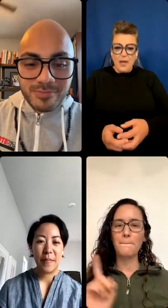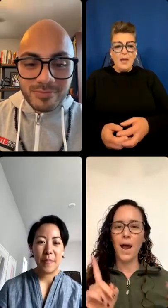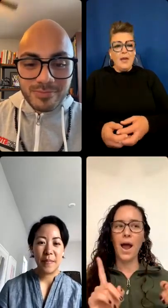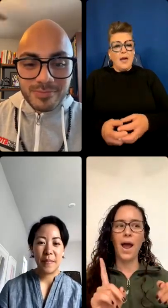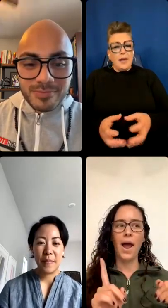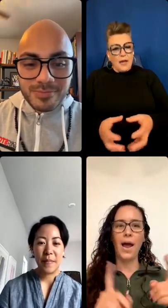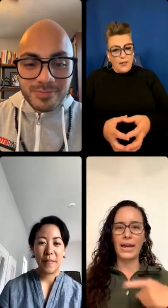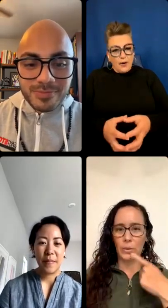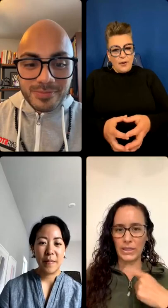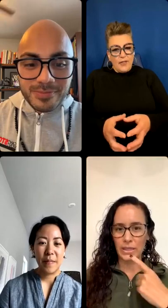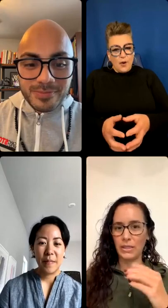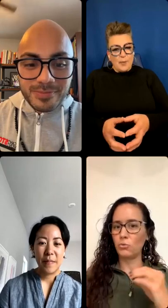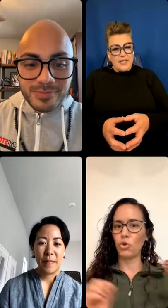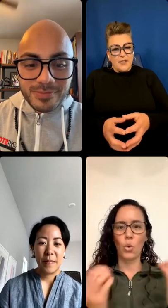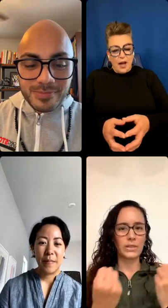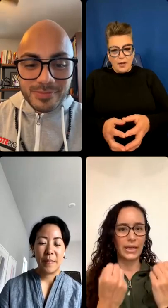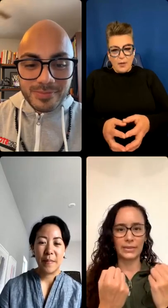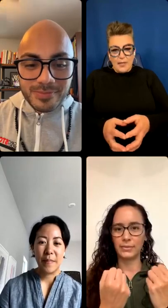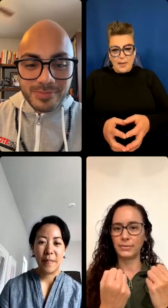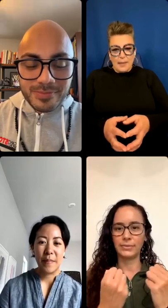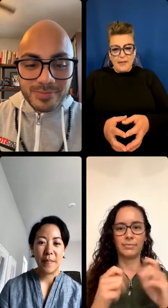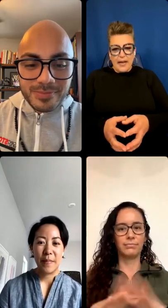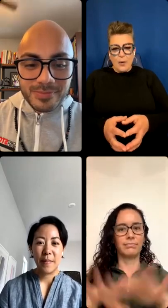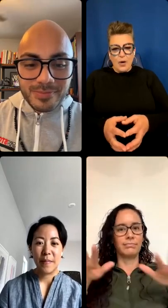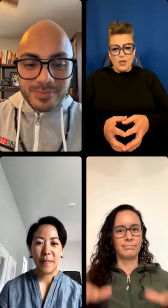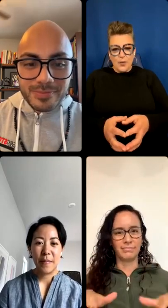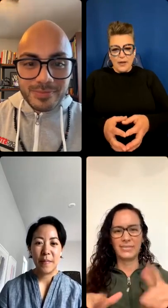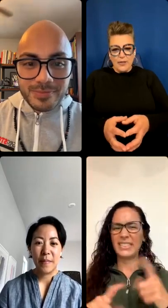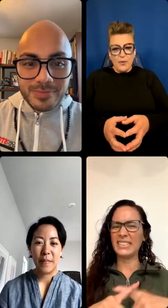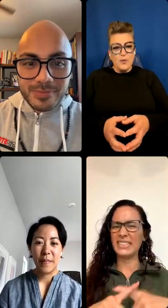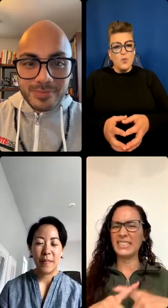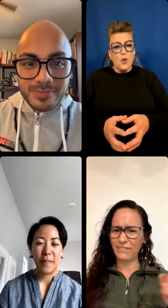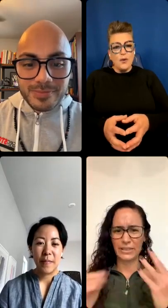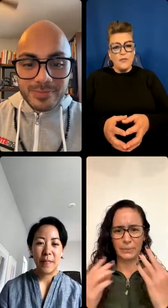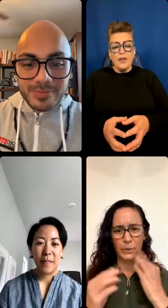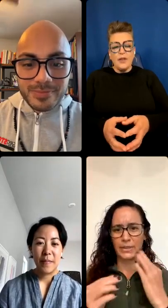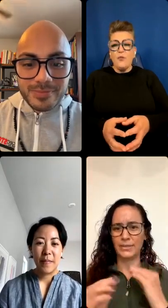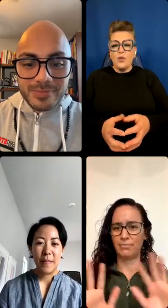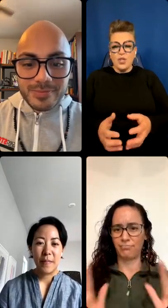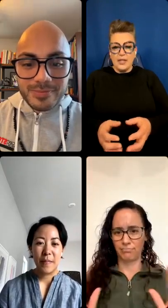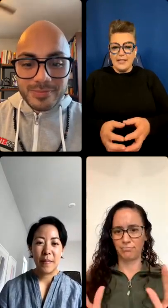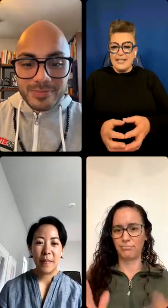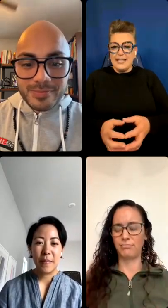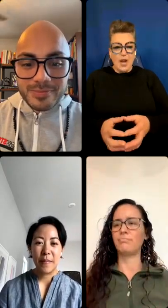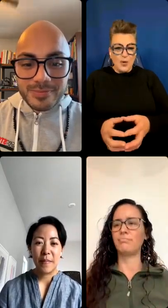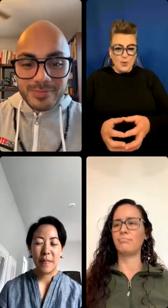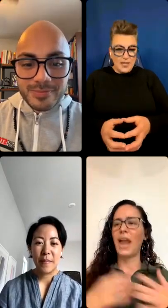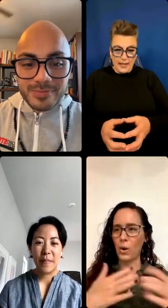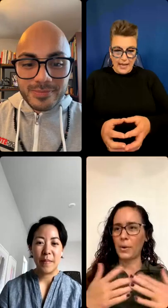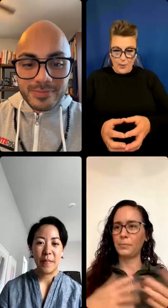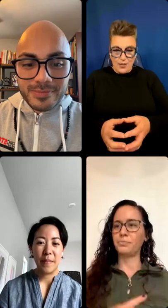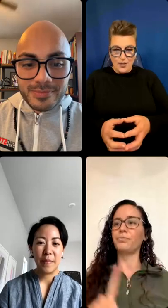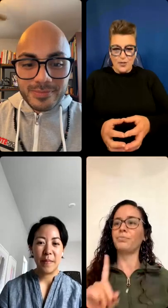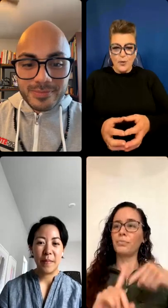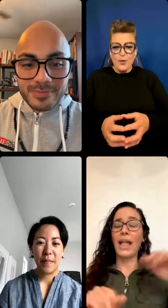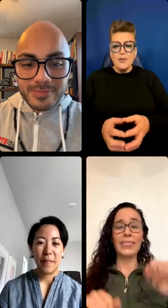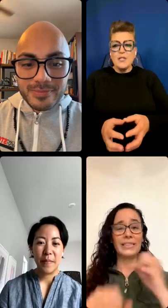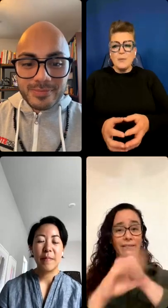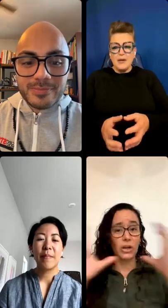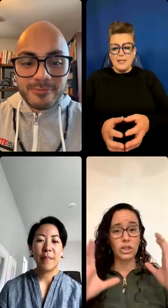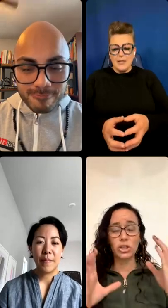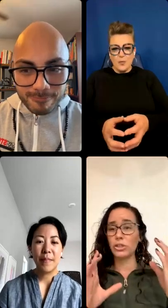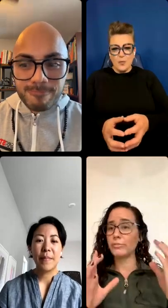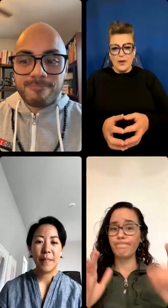me. Another therapist of color was somebody that I worked with who was wonderful. Unfortunately, did not know sign language. So